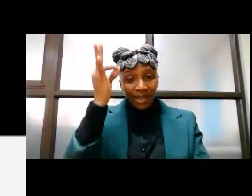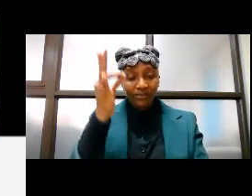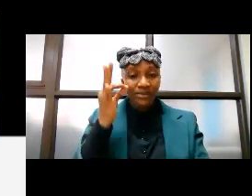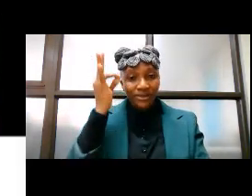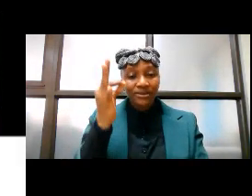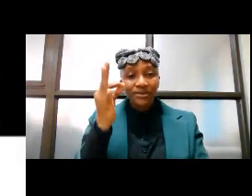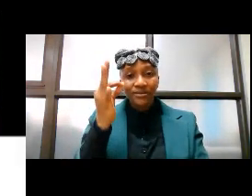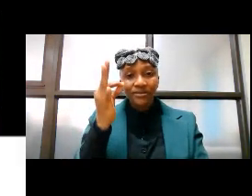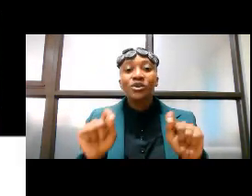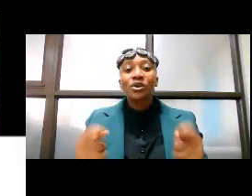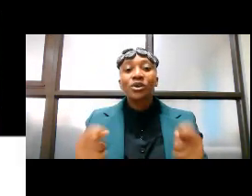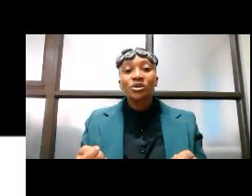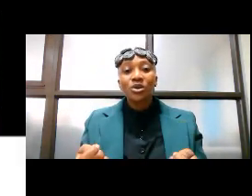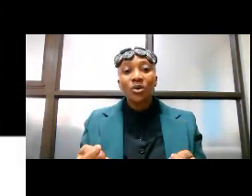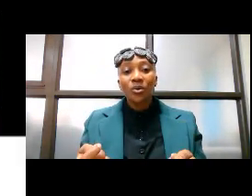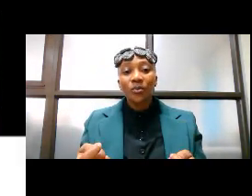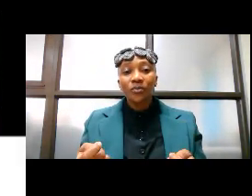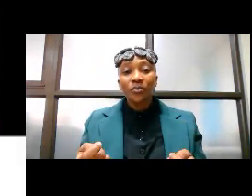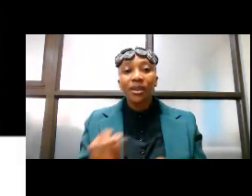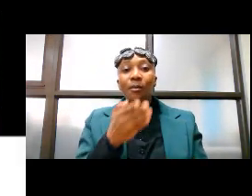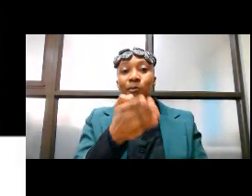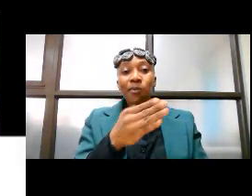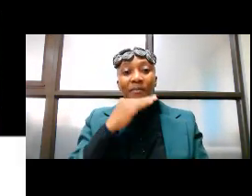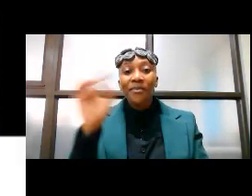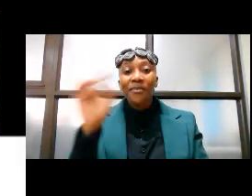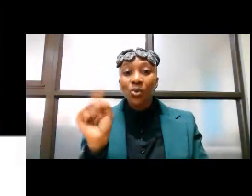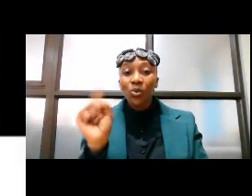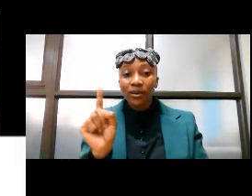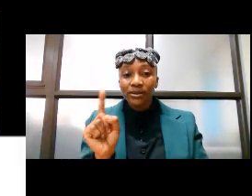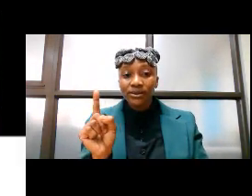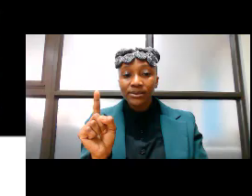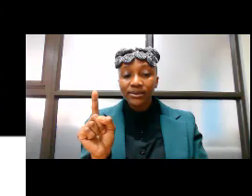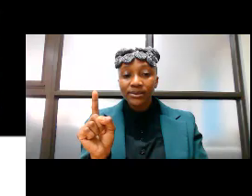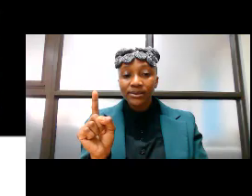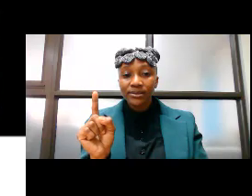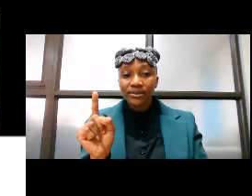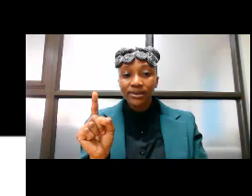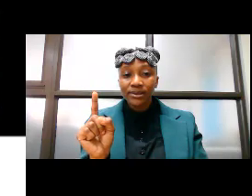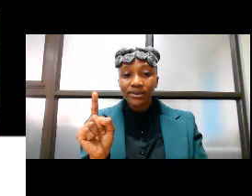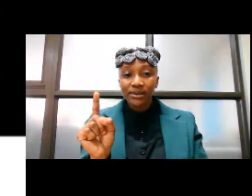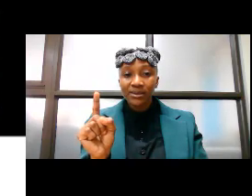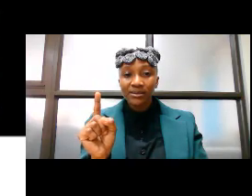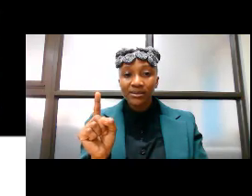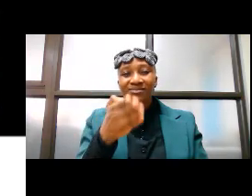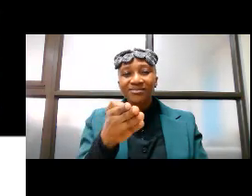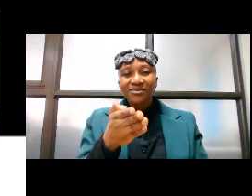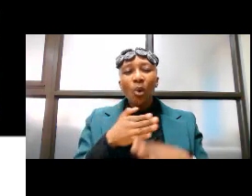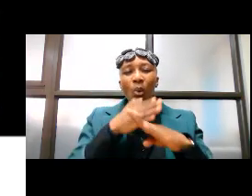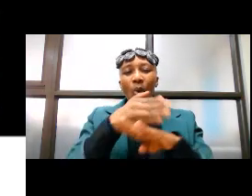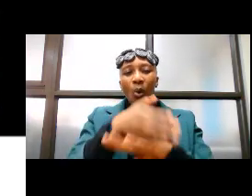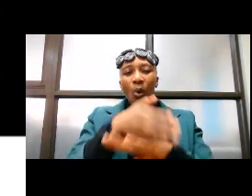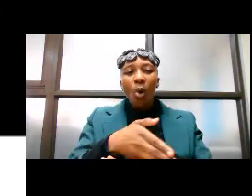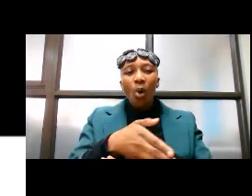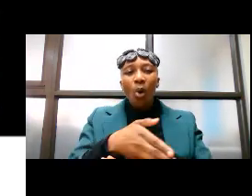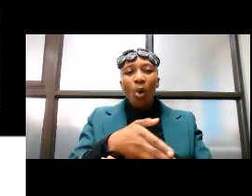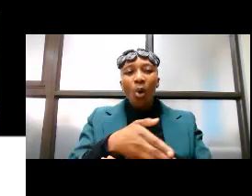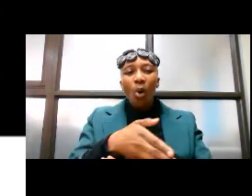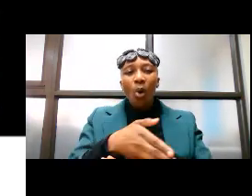So this is an old study, but this emphasizes the importance of